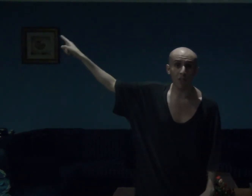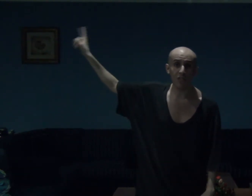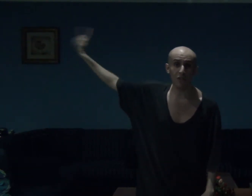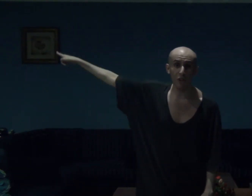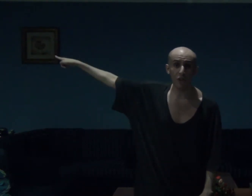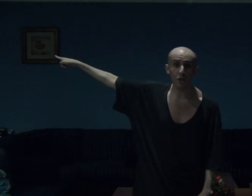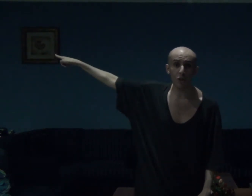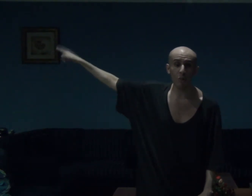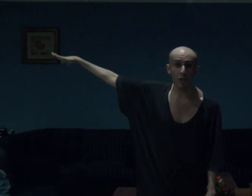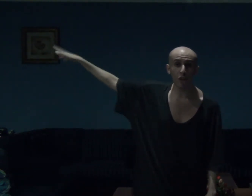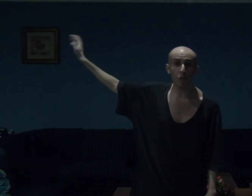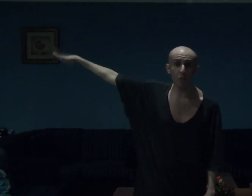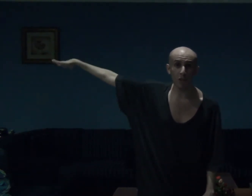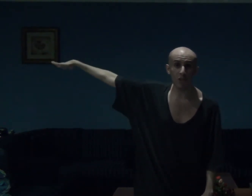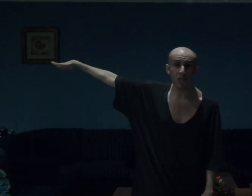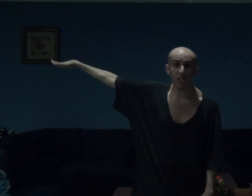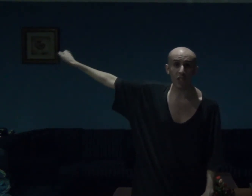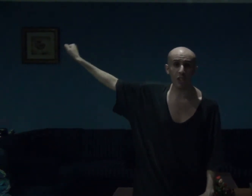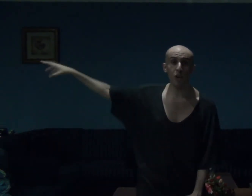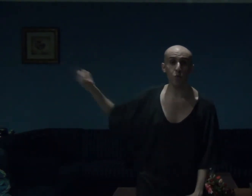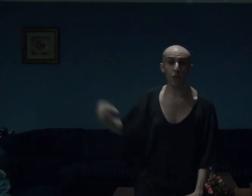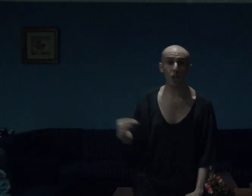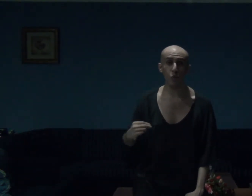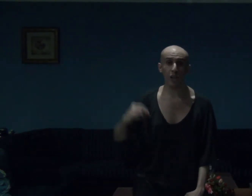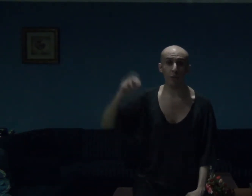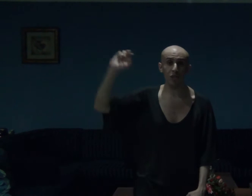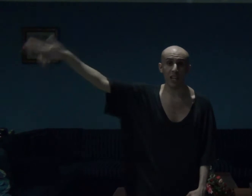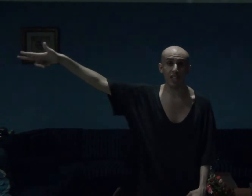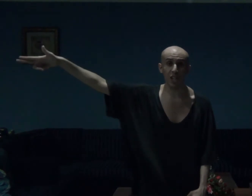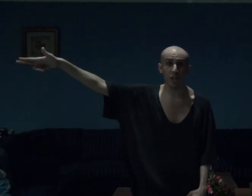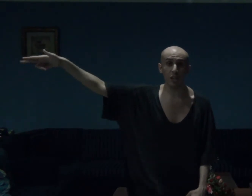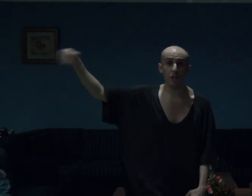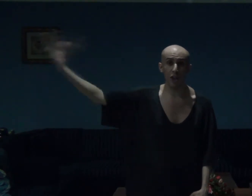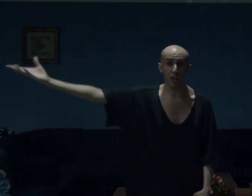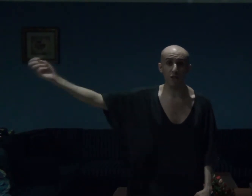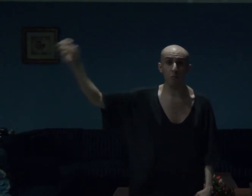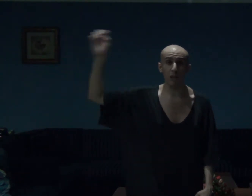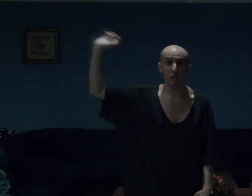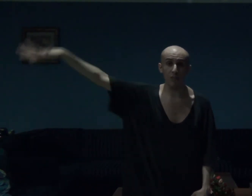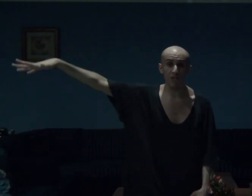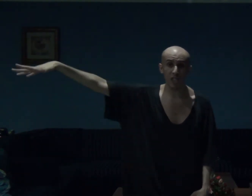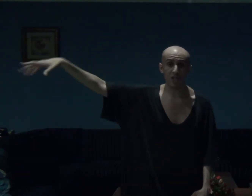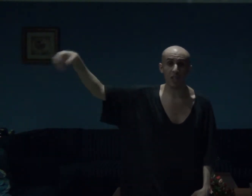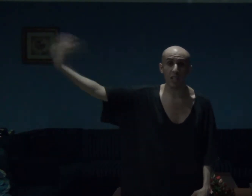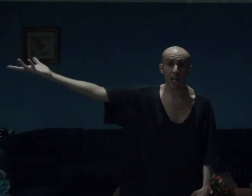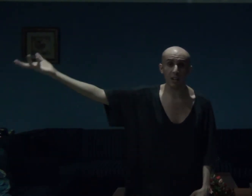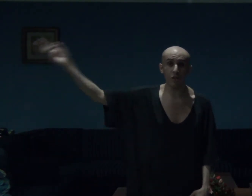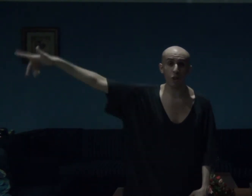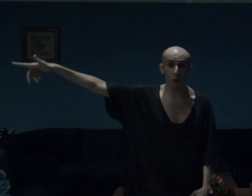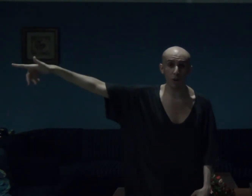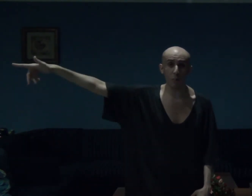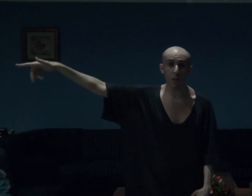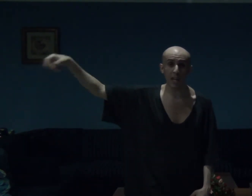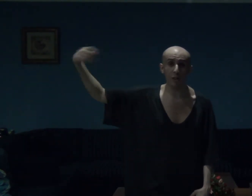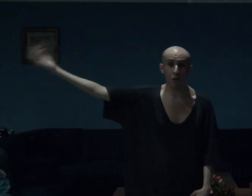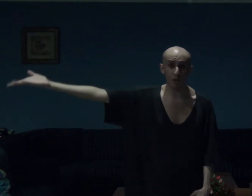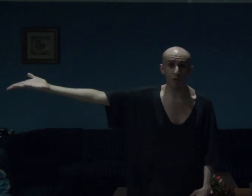previous volume, Volume 13, when Rick Grimes had killed the husband of Jessie and the old man or